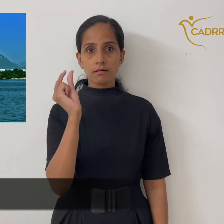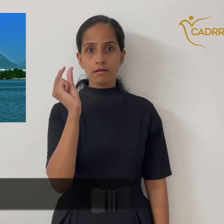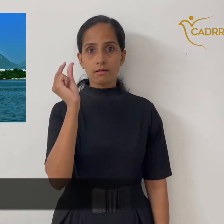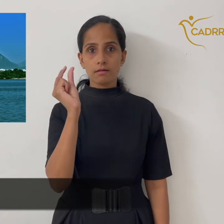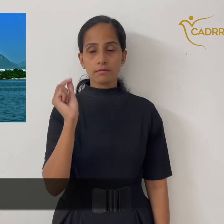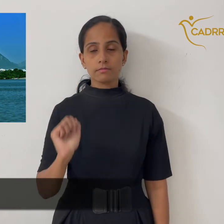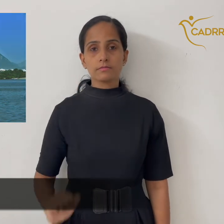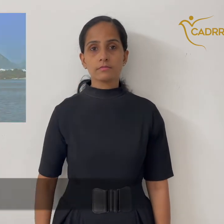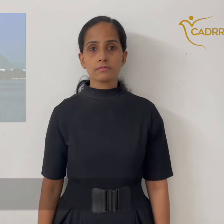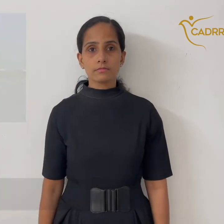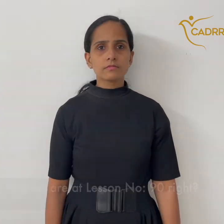Udaipur.